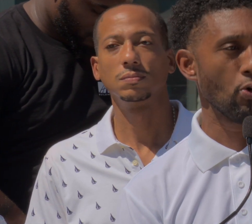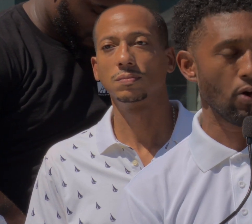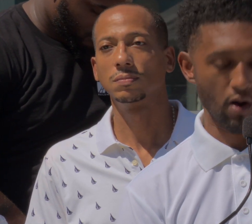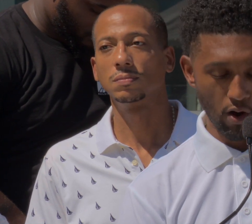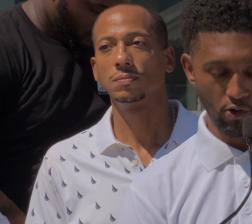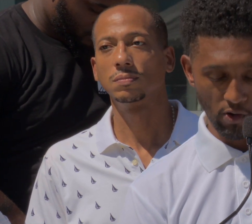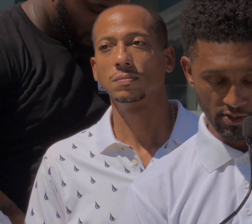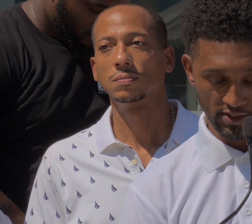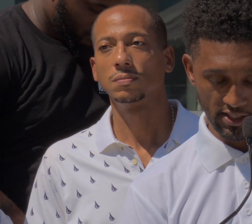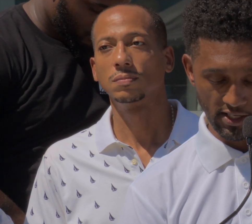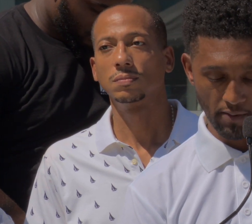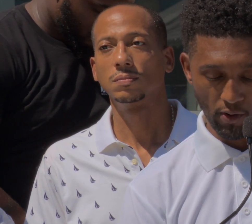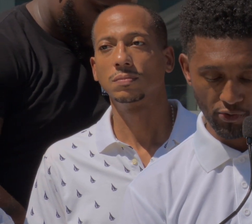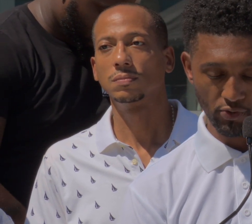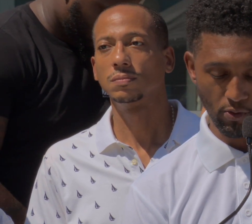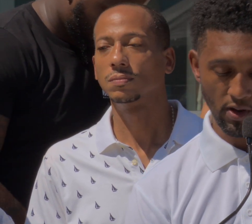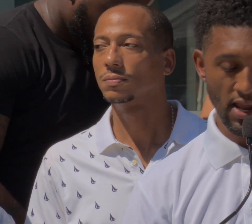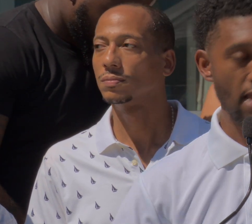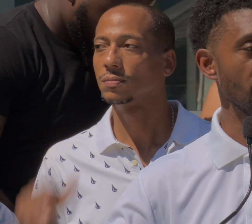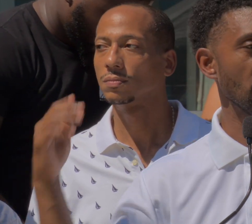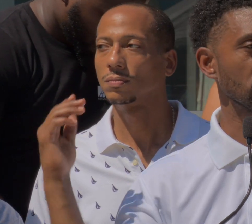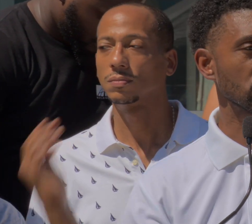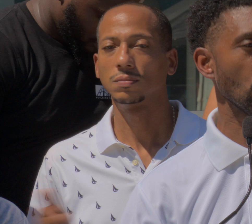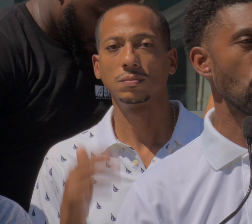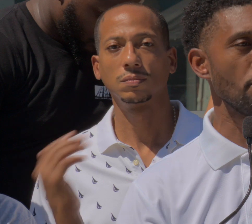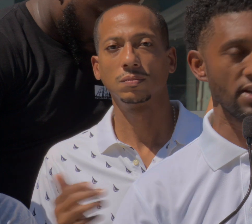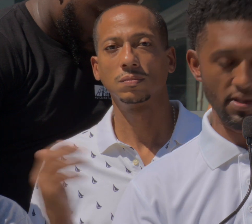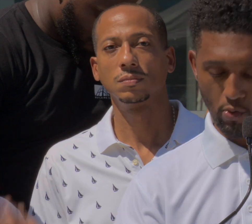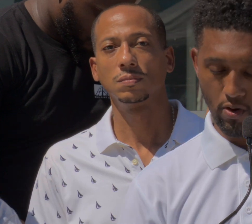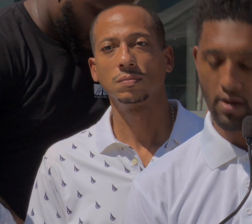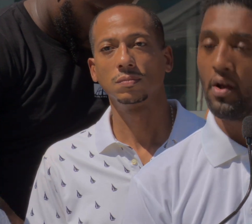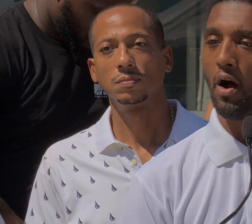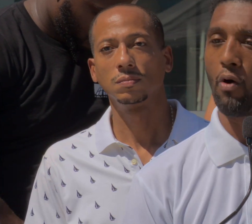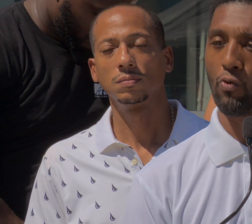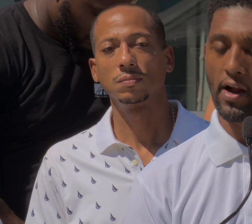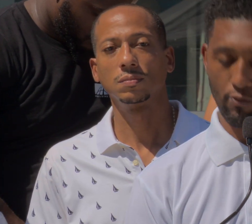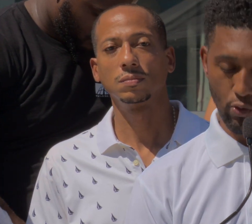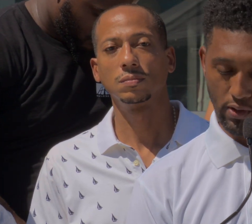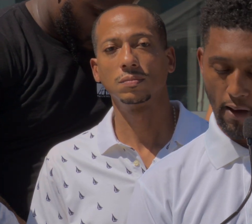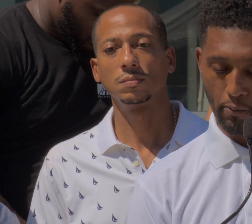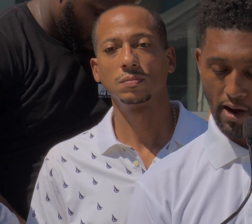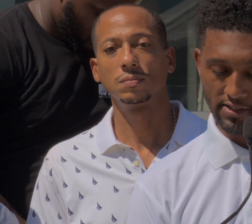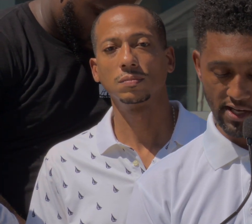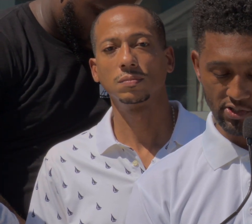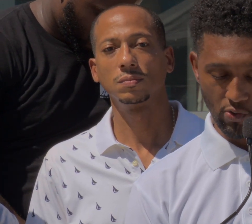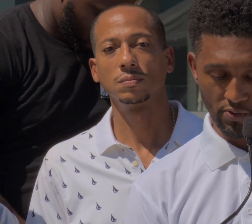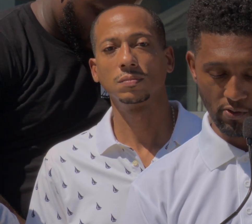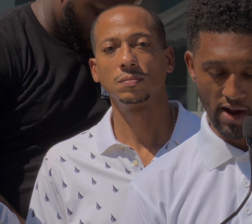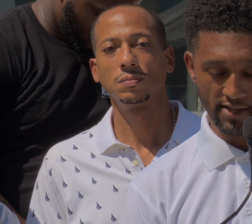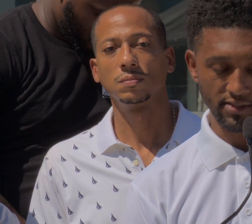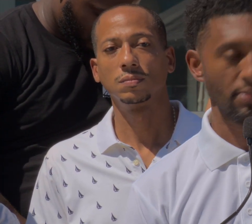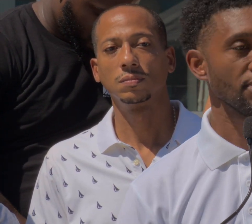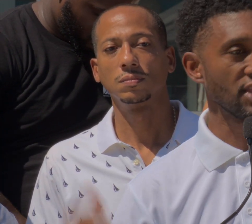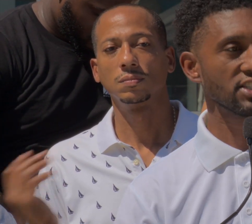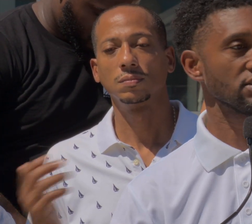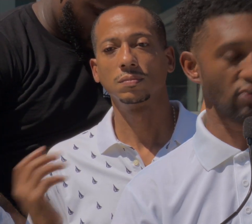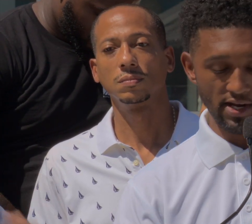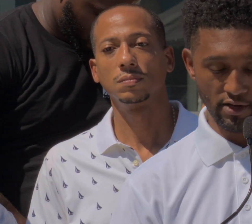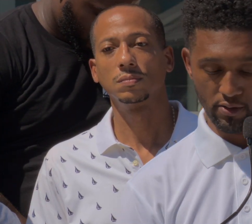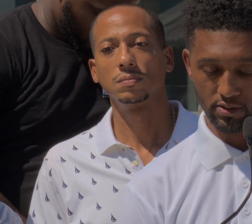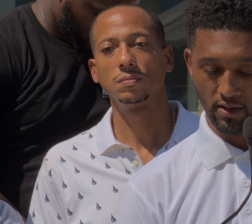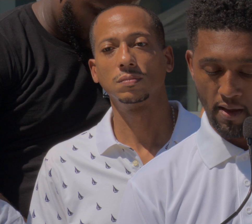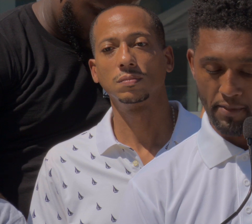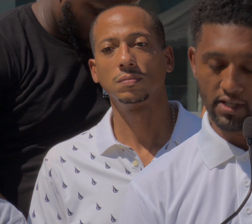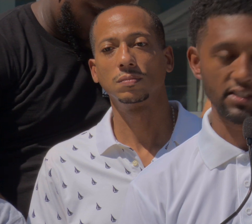15 more across the city of Baltimore, and there are so many more Rec Rollout projects on the horizon. This is